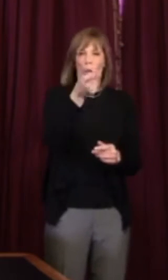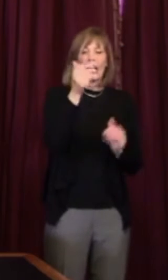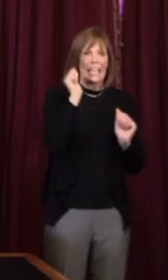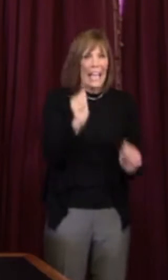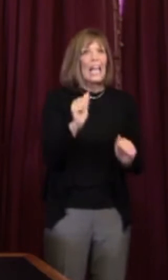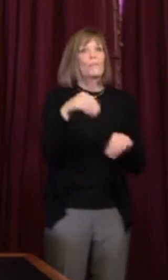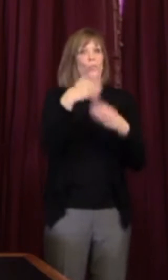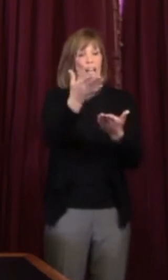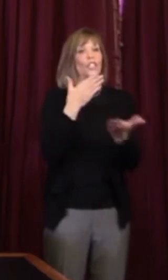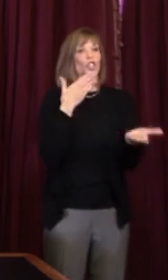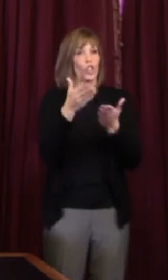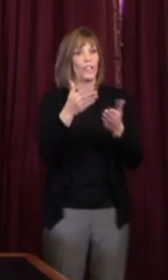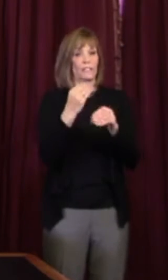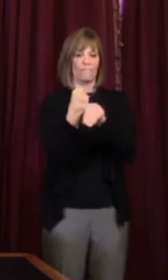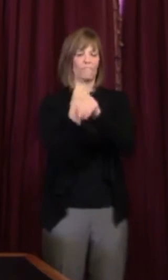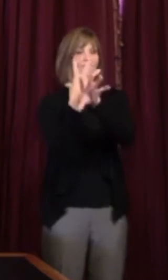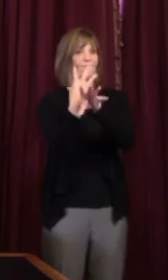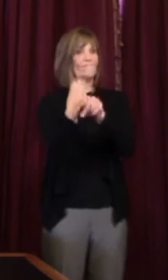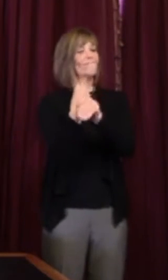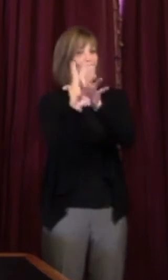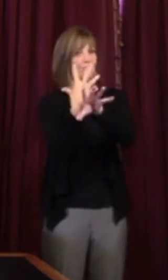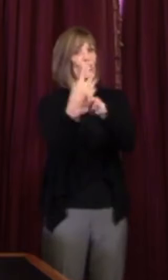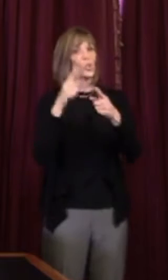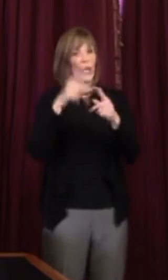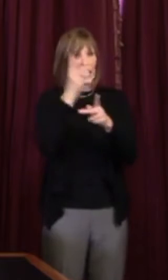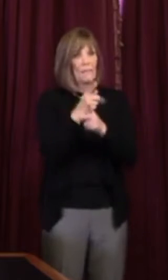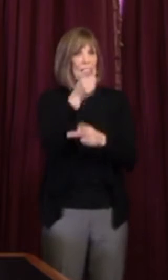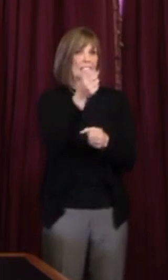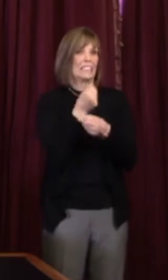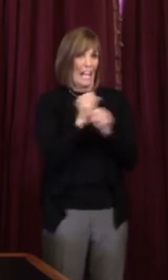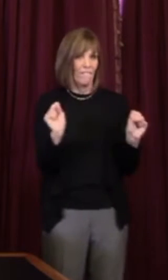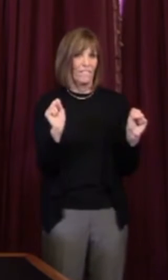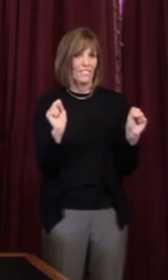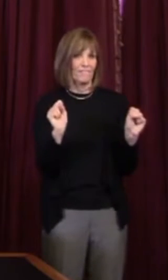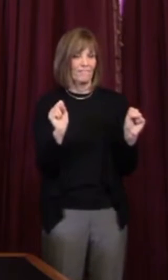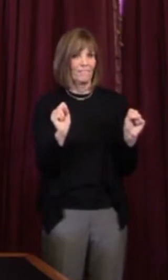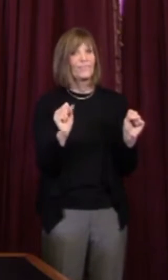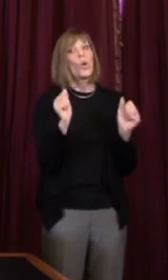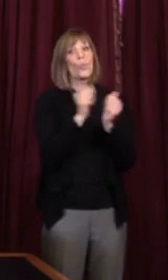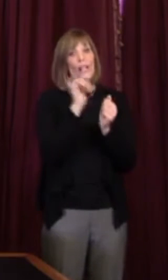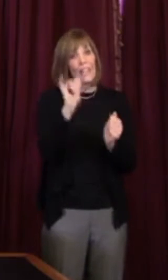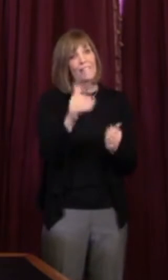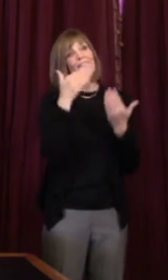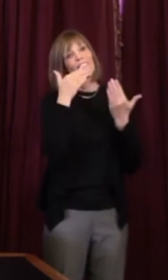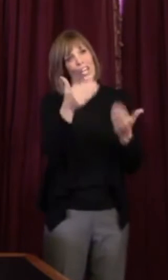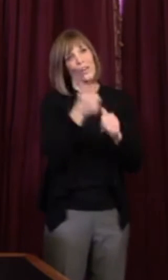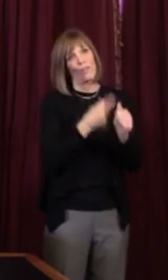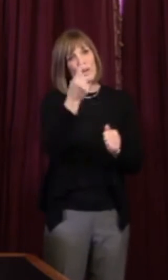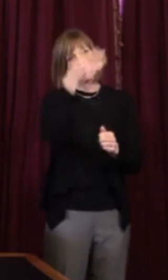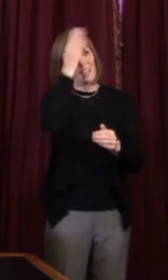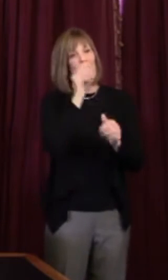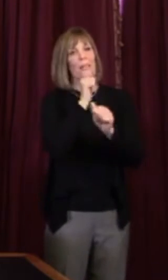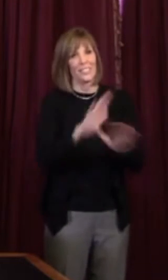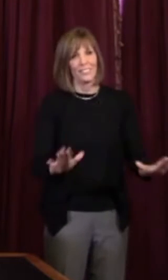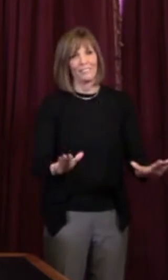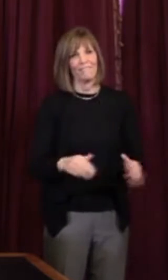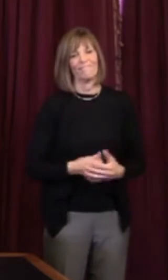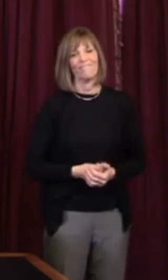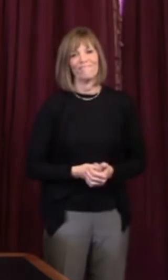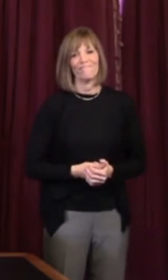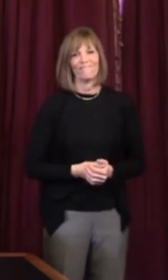are provided across our state to attempt to keep you safe. With that being said, thank you, everyone. God bless.